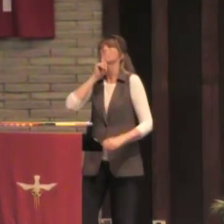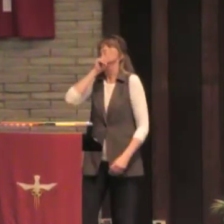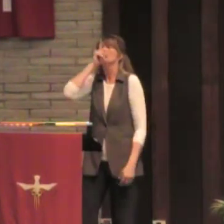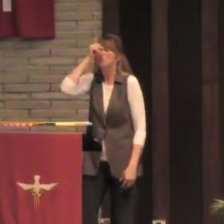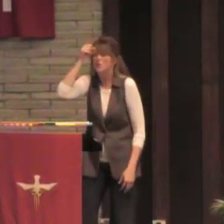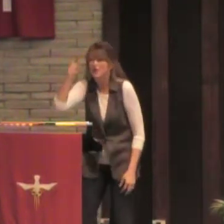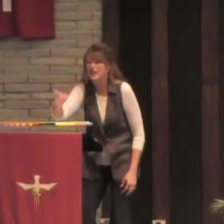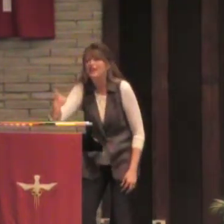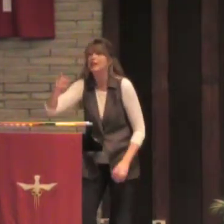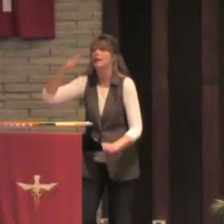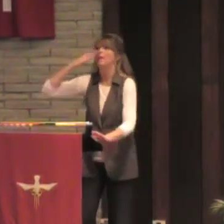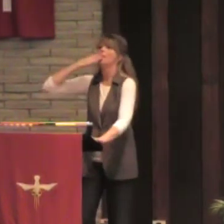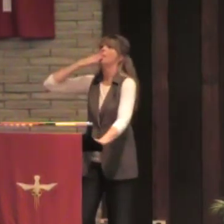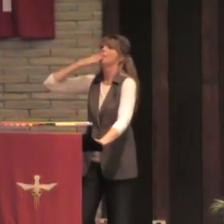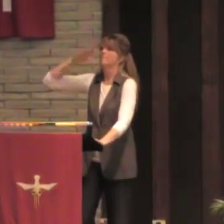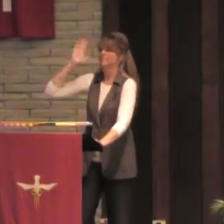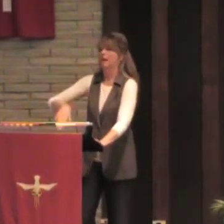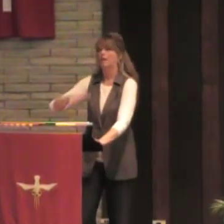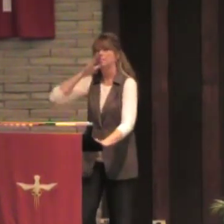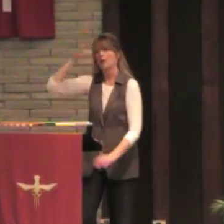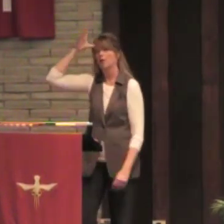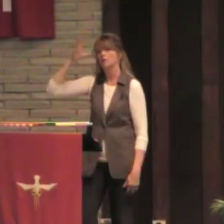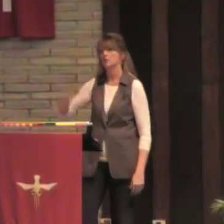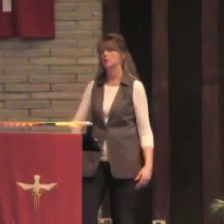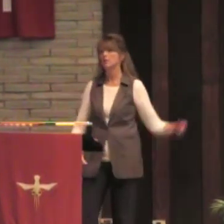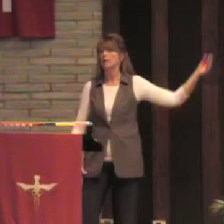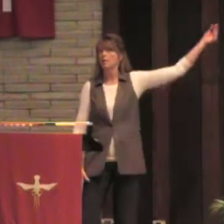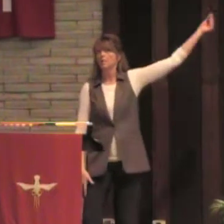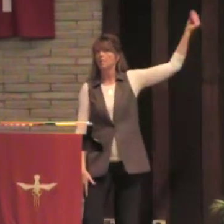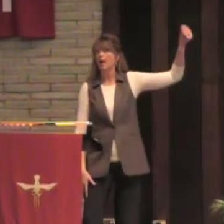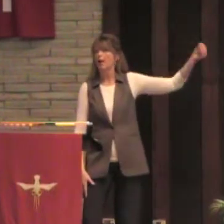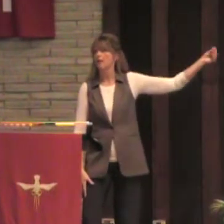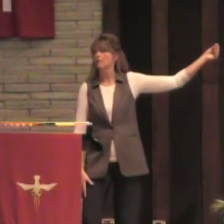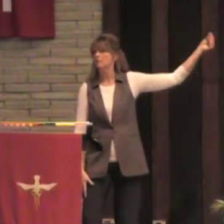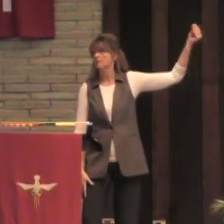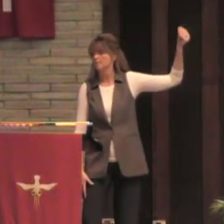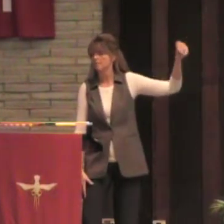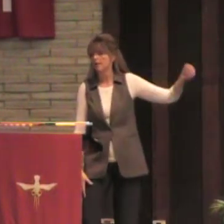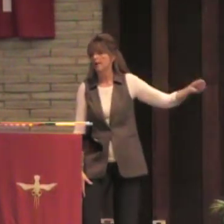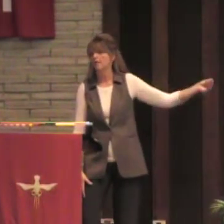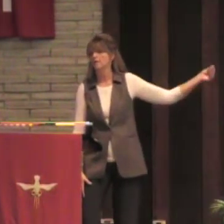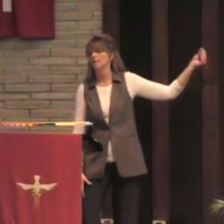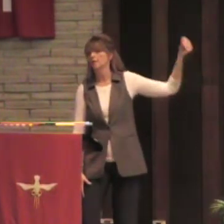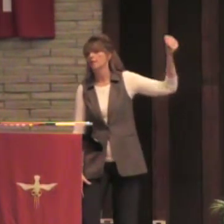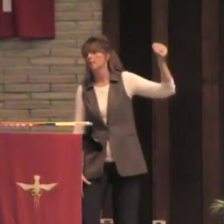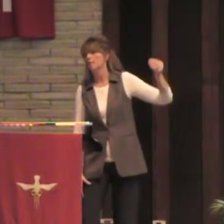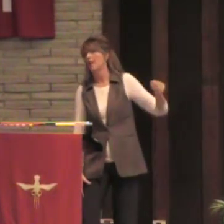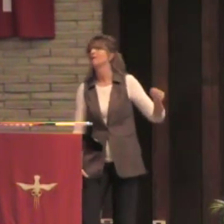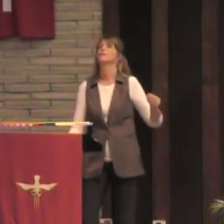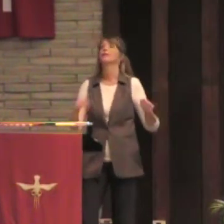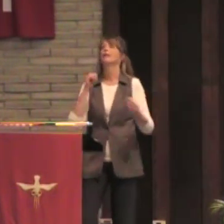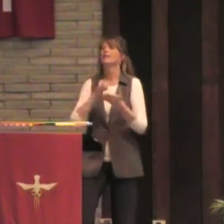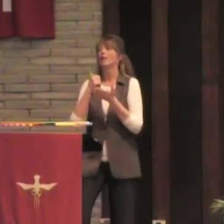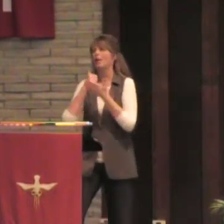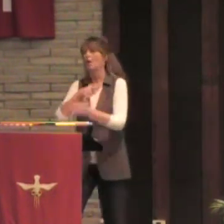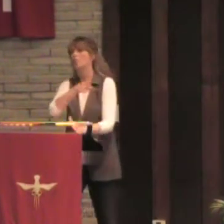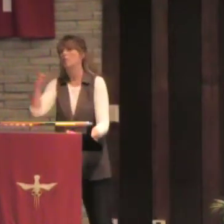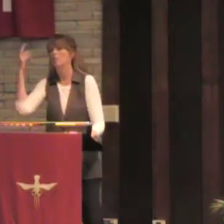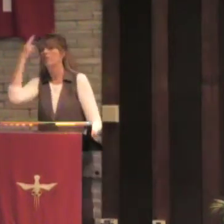Some parents have truly bad parenting experiences during their